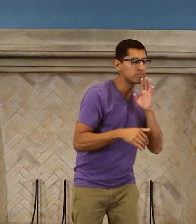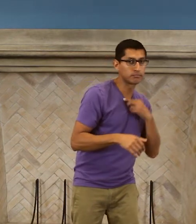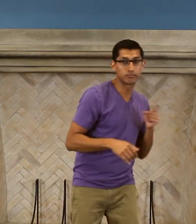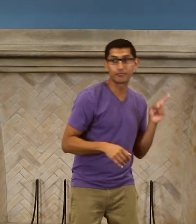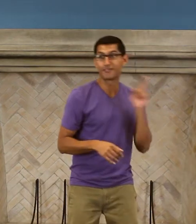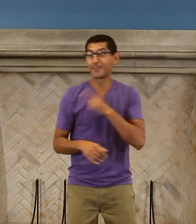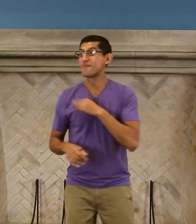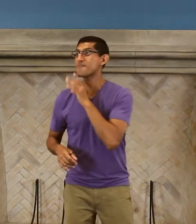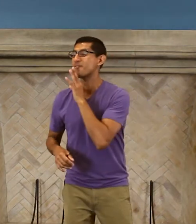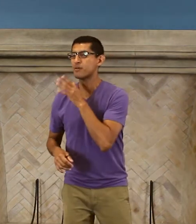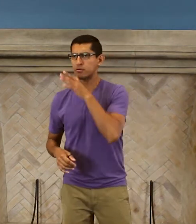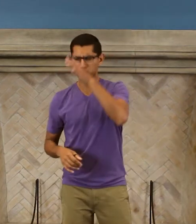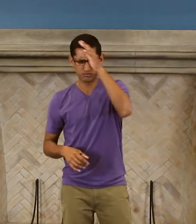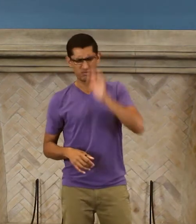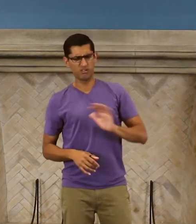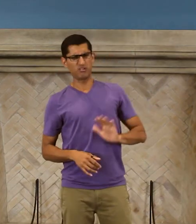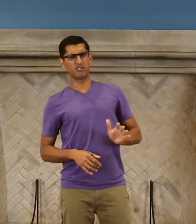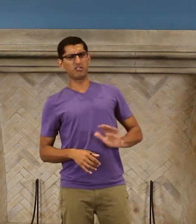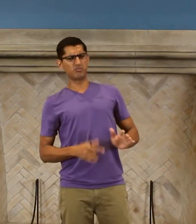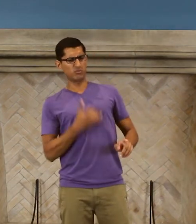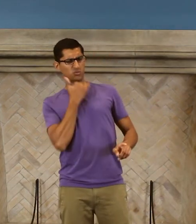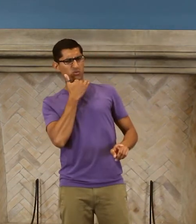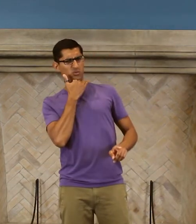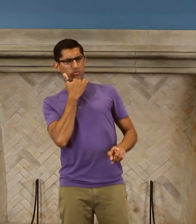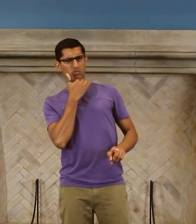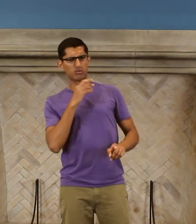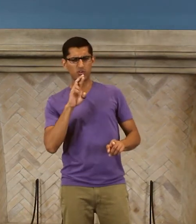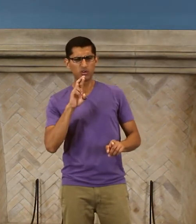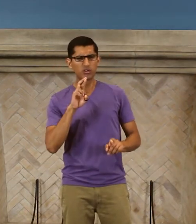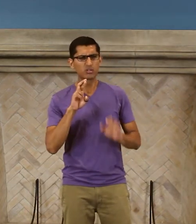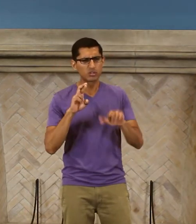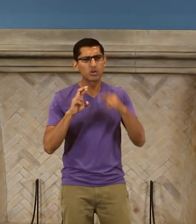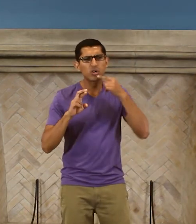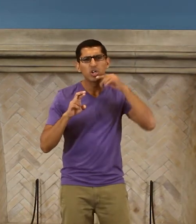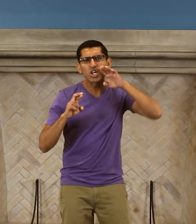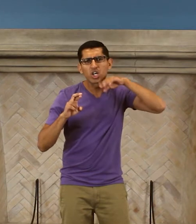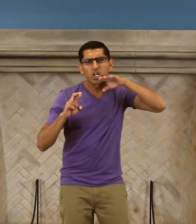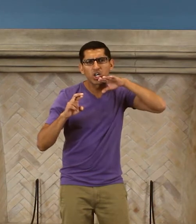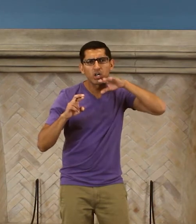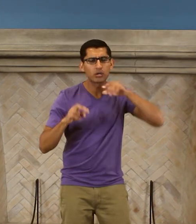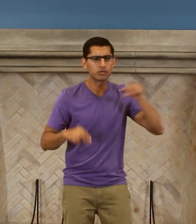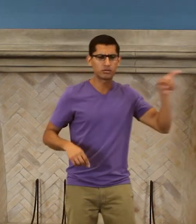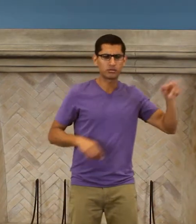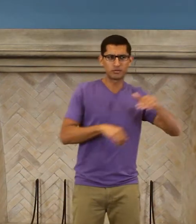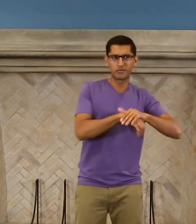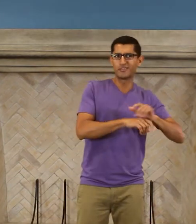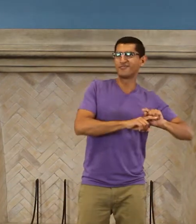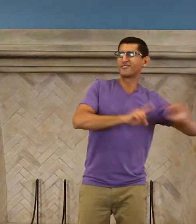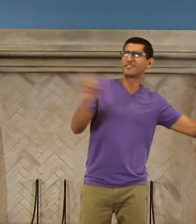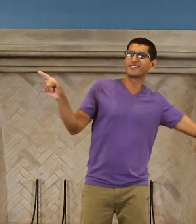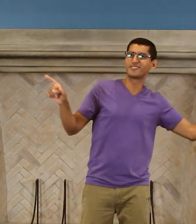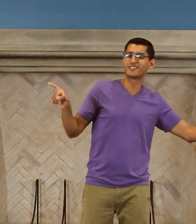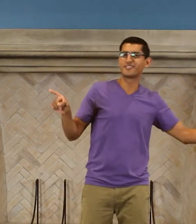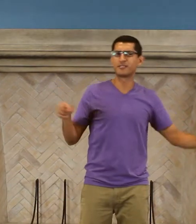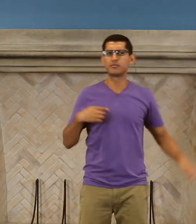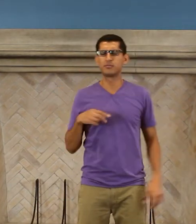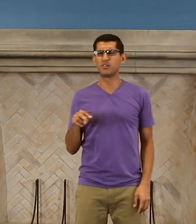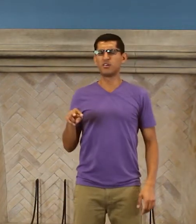learned to speak English. So I'd go home, and I'd speak, and my parents would go, "No, no, no, that's wrong, the R. You need to roll your R's." English